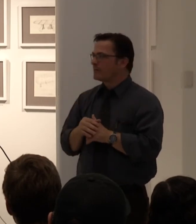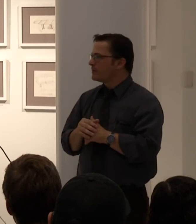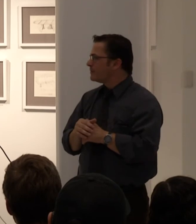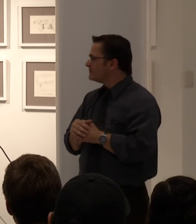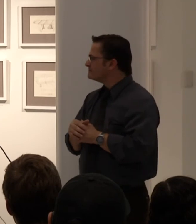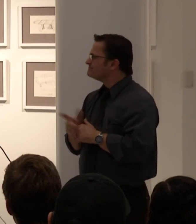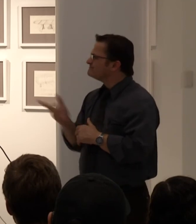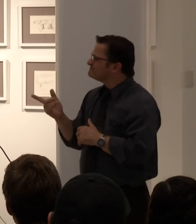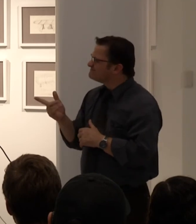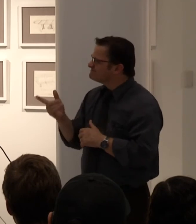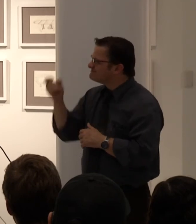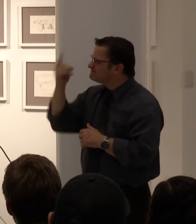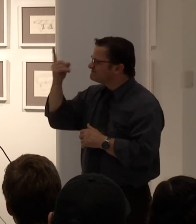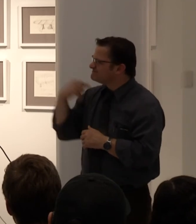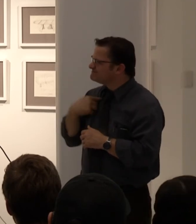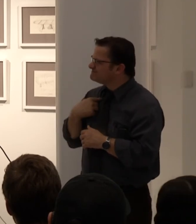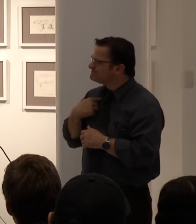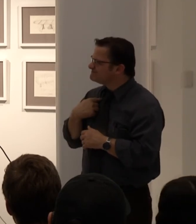Was it, Josh?